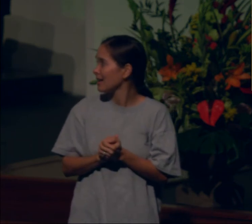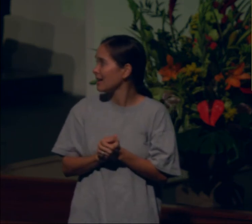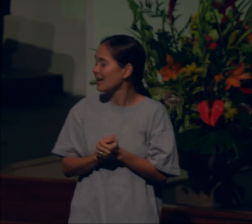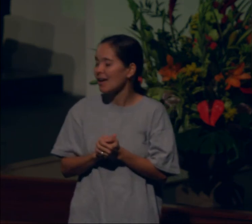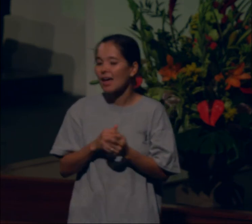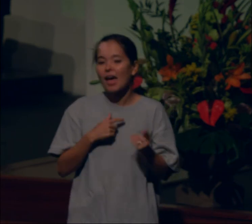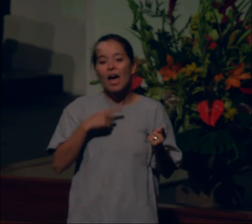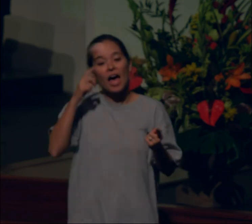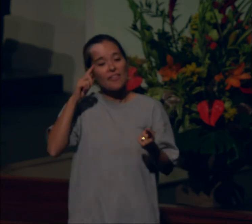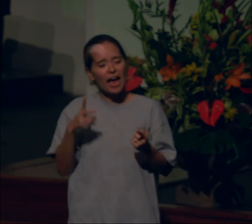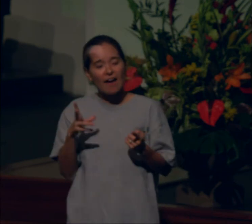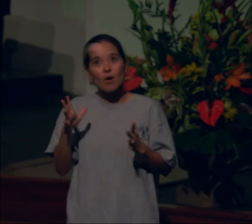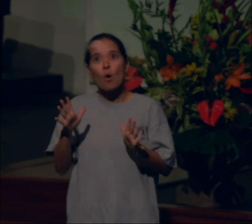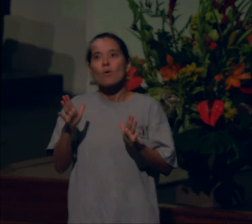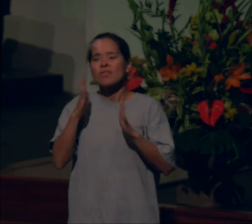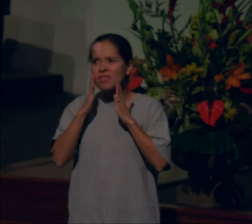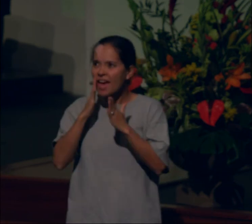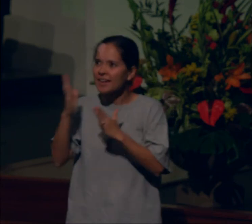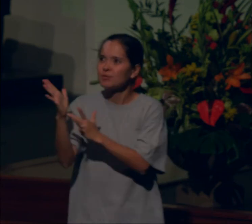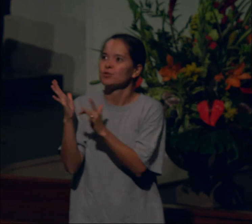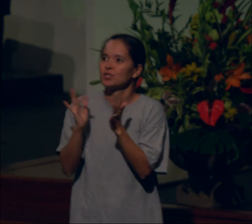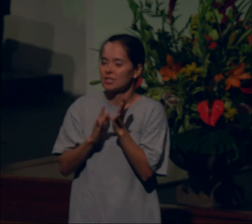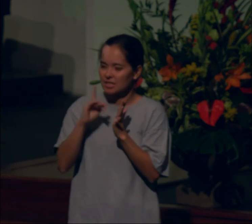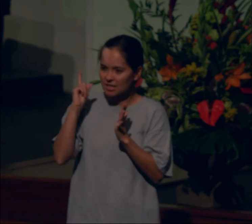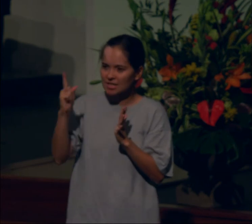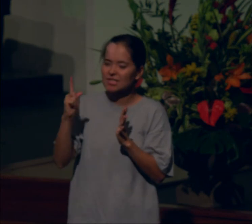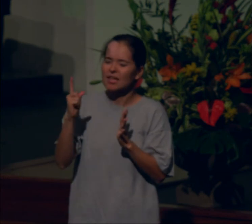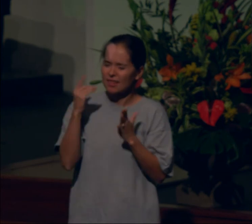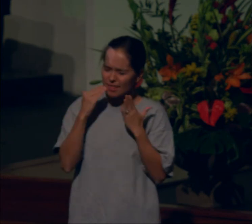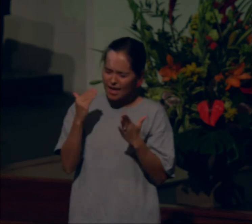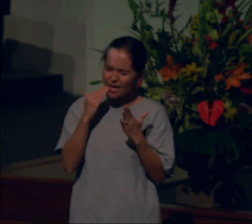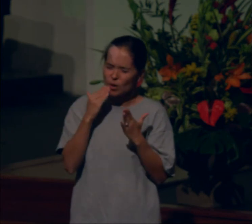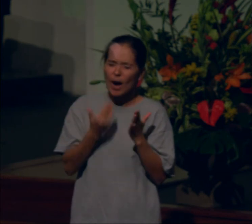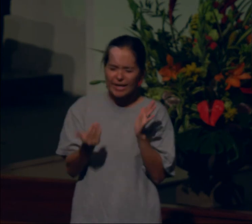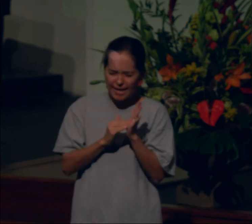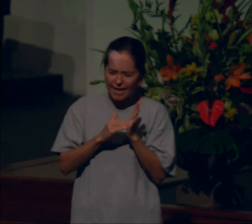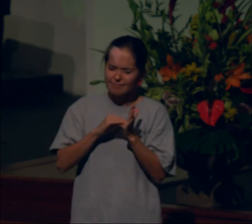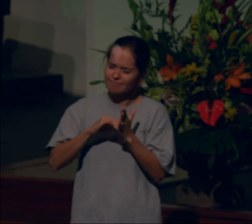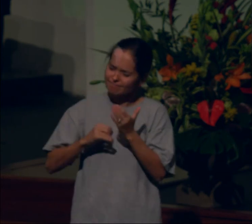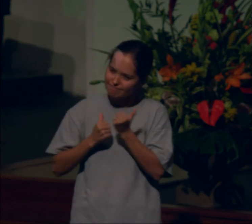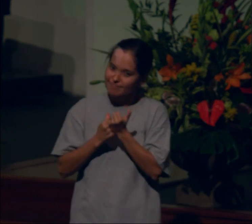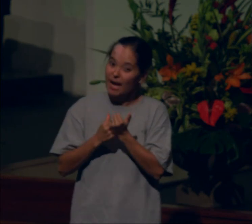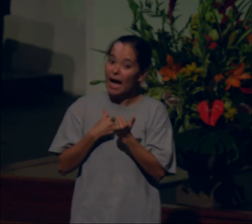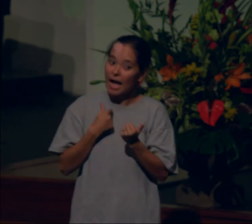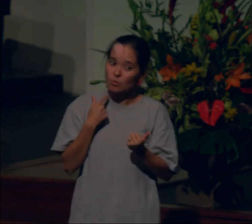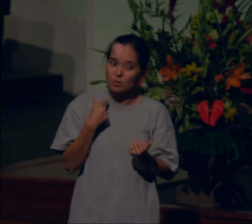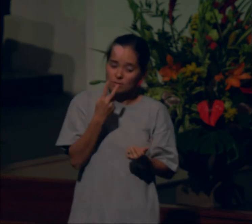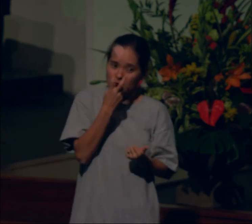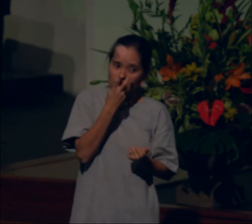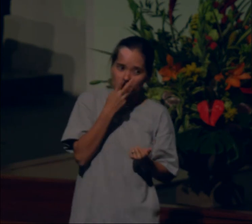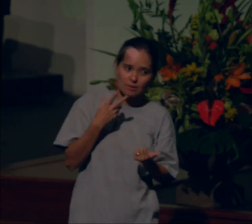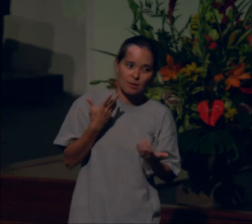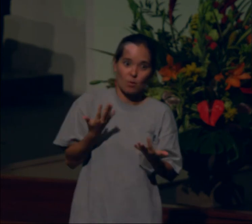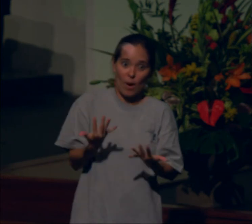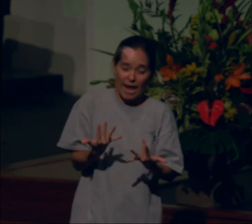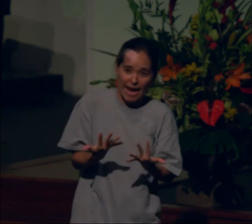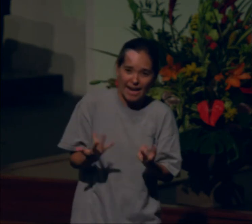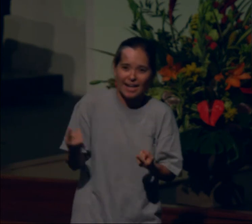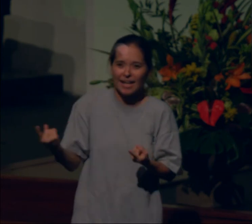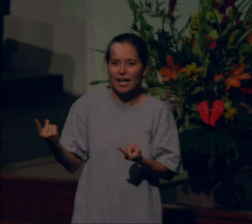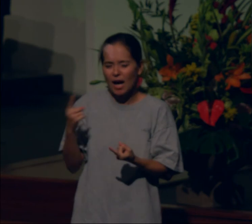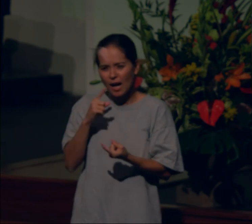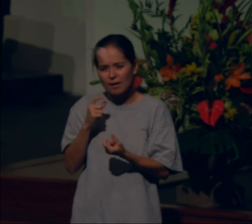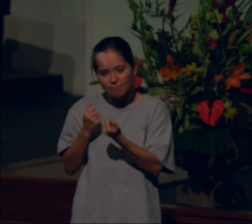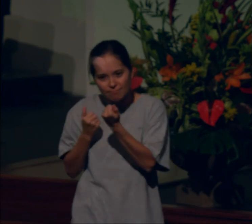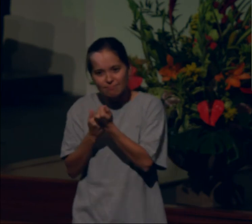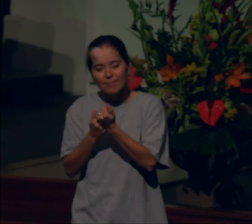And the other half of me is going, thank you, Jesus. Thank you for another confirmation, because I was getting weary and well-doing, and I appreciate that. And so there's